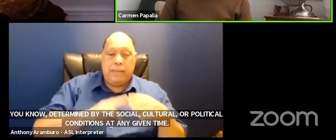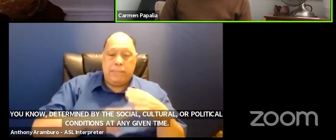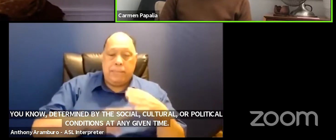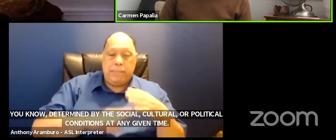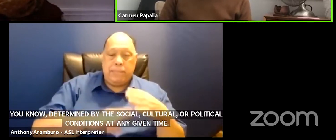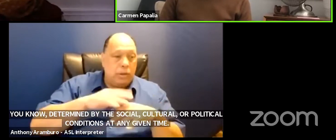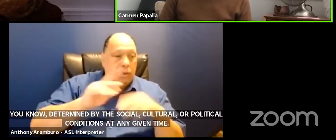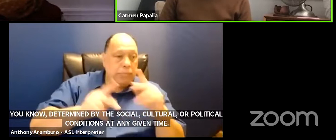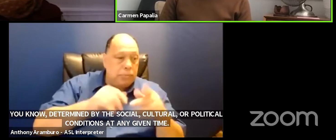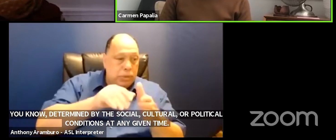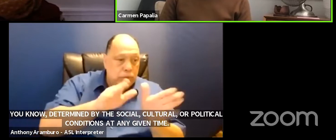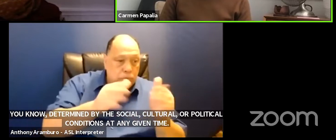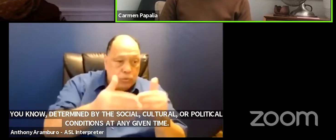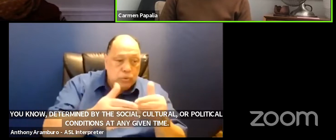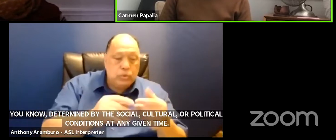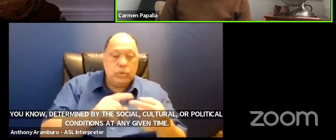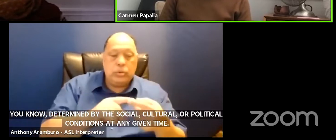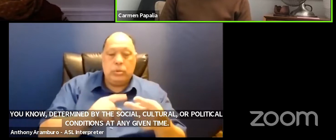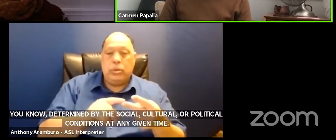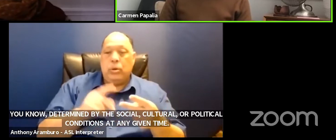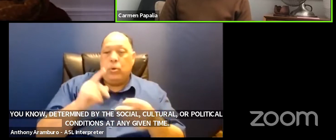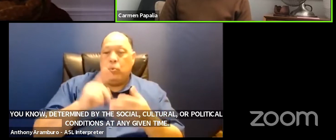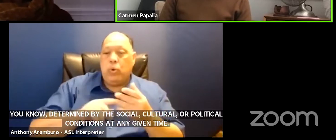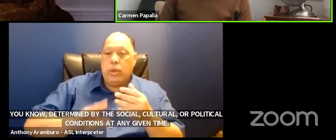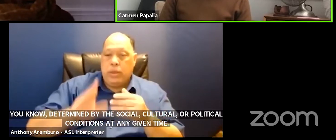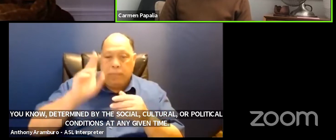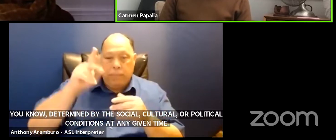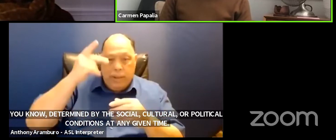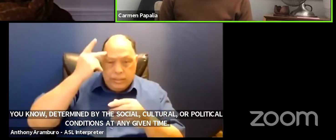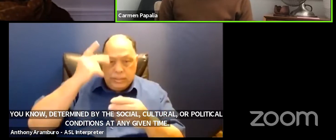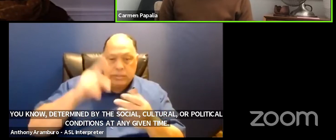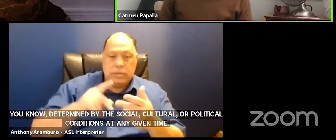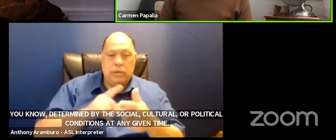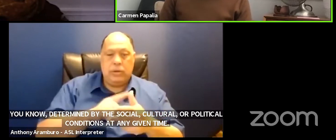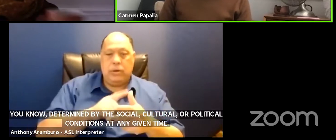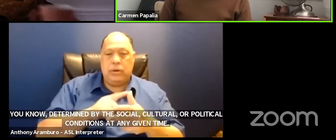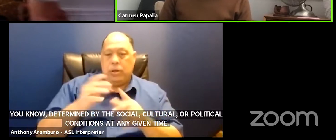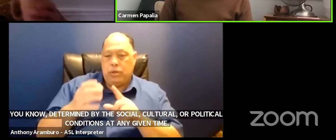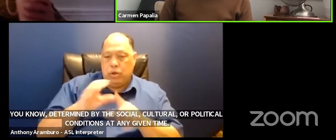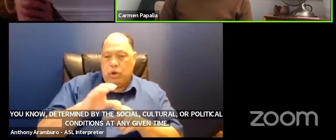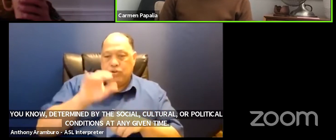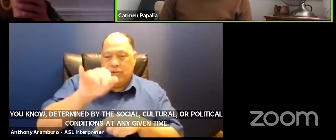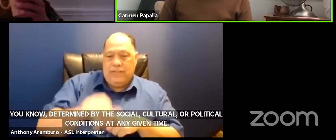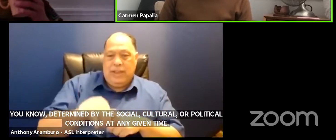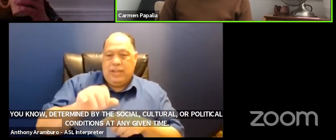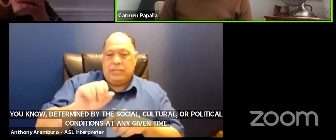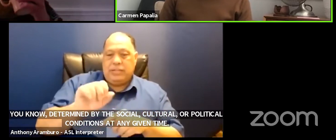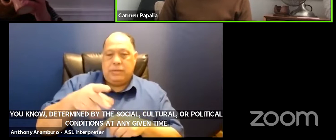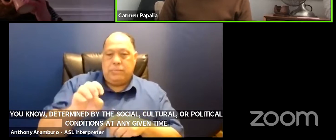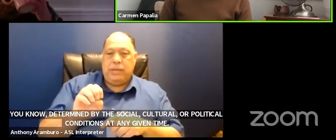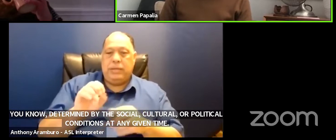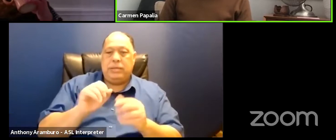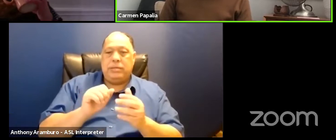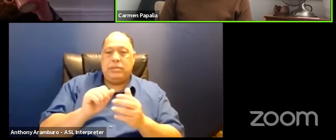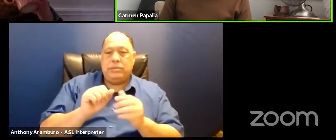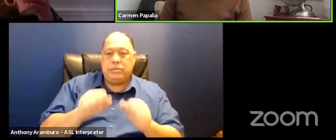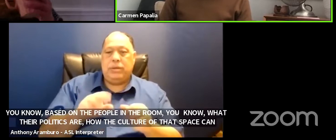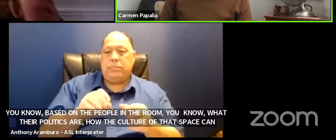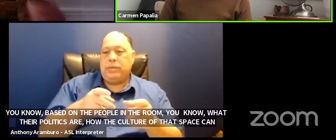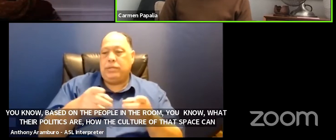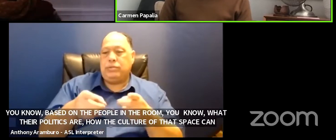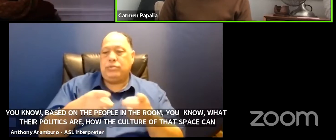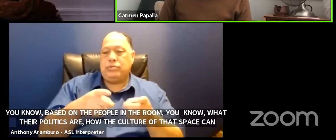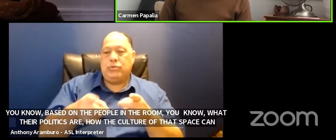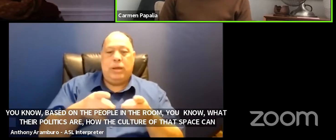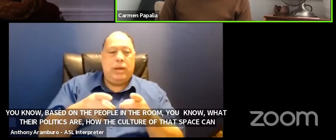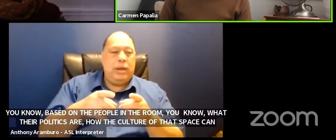room, what their politics are, how the culture of that space could be described,